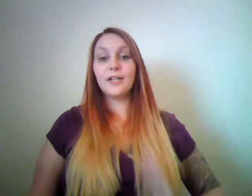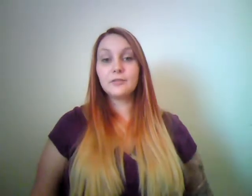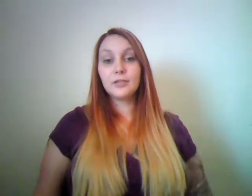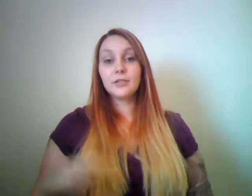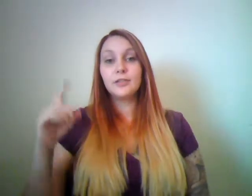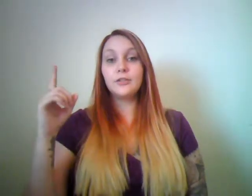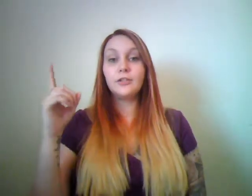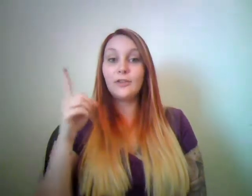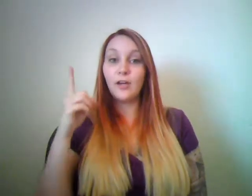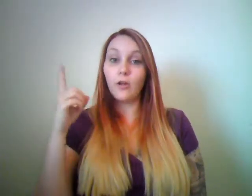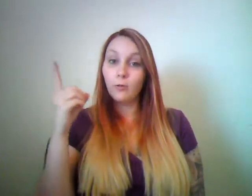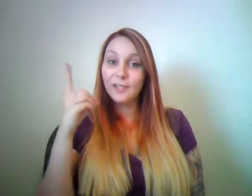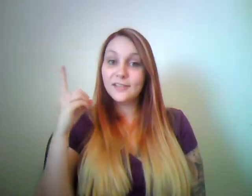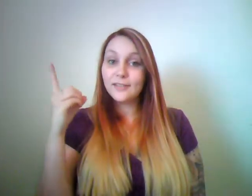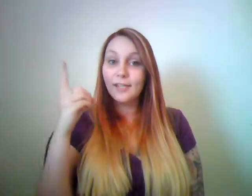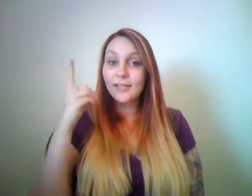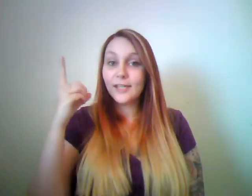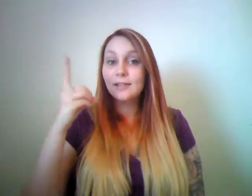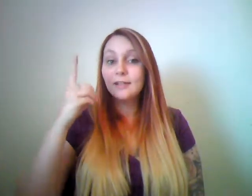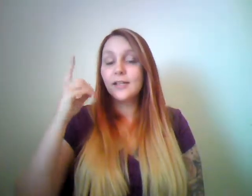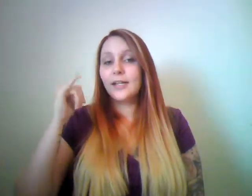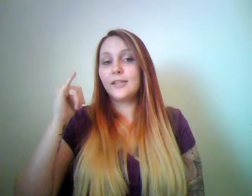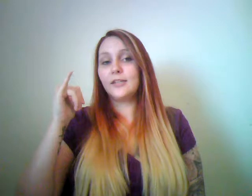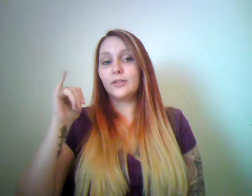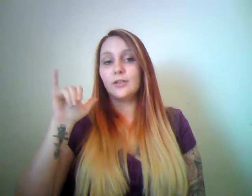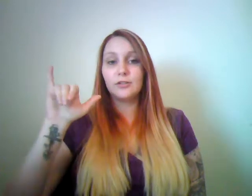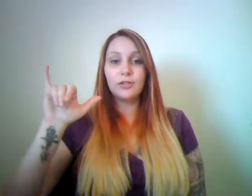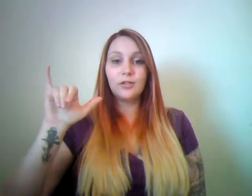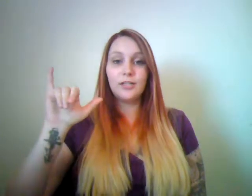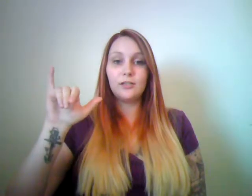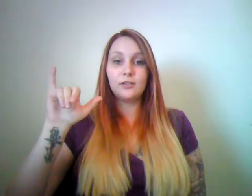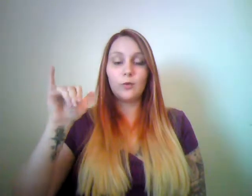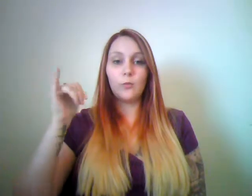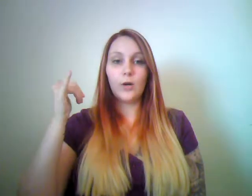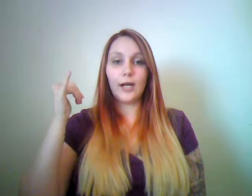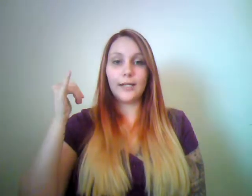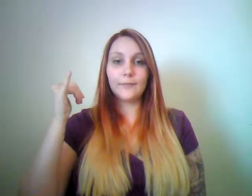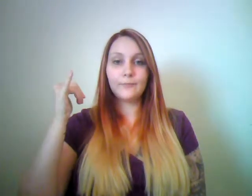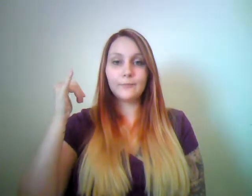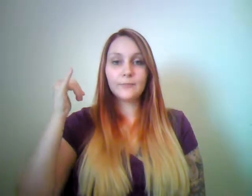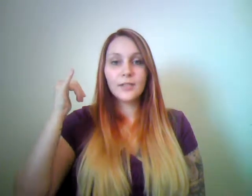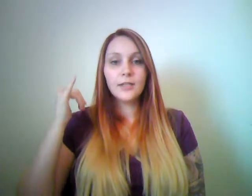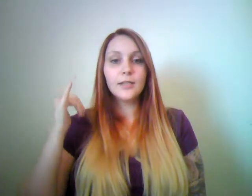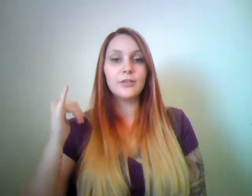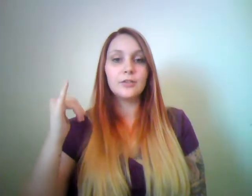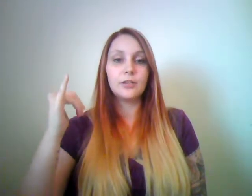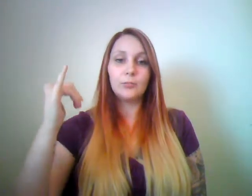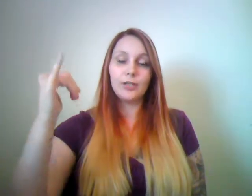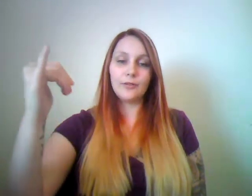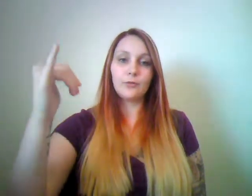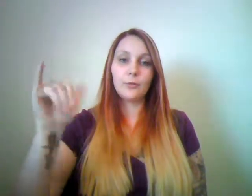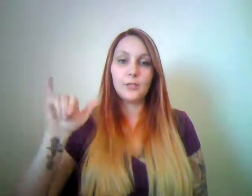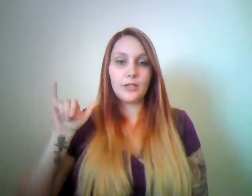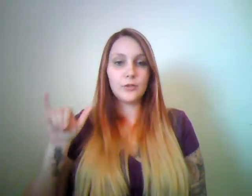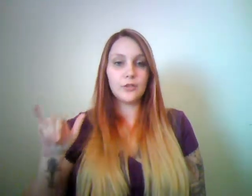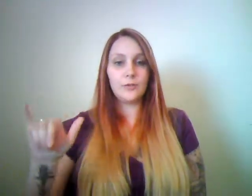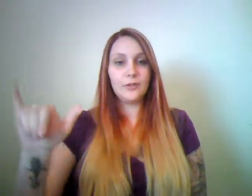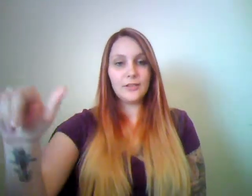Forever, you're going to do that always sign again, and then you're going to turn it into a Y, and you're going to bring it forward. And you can do it this